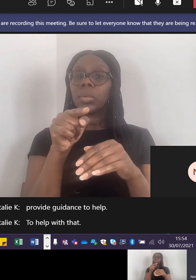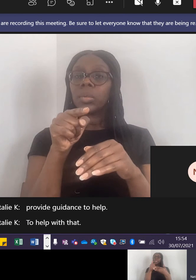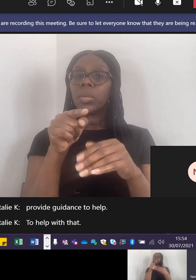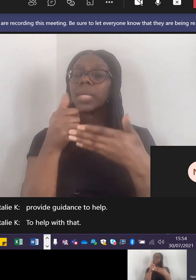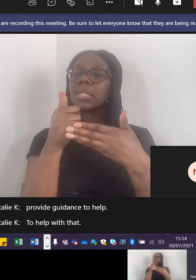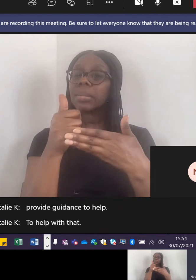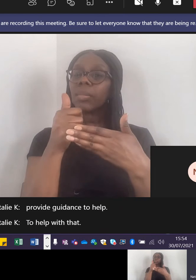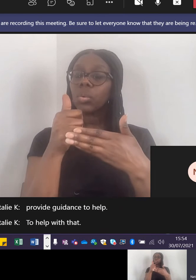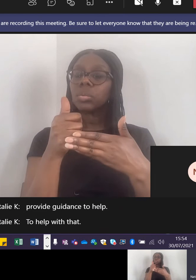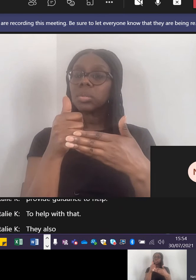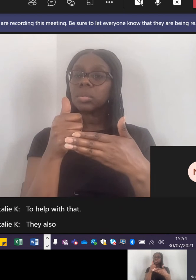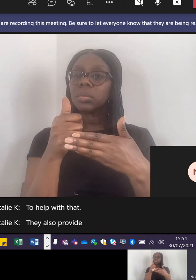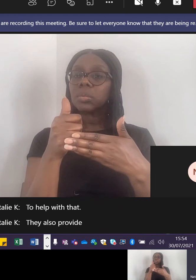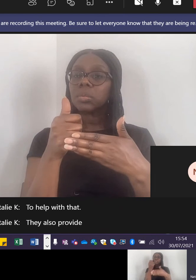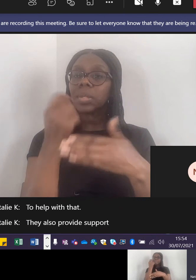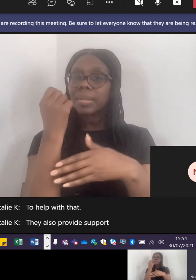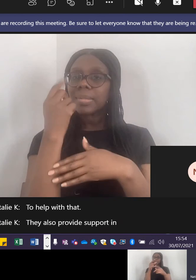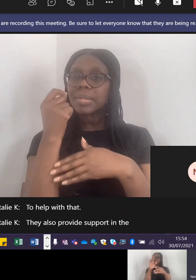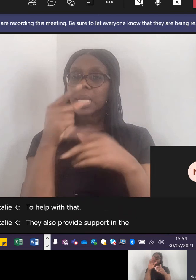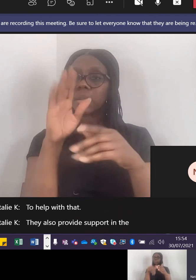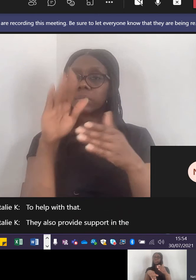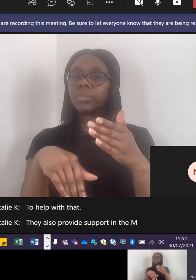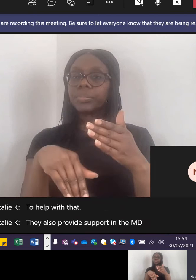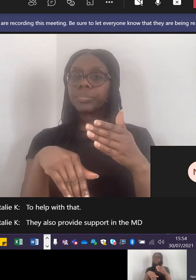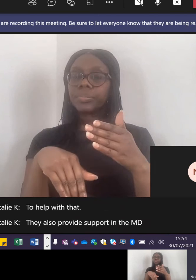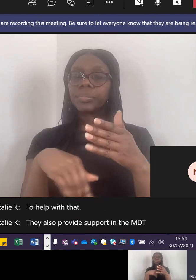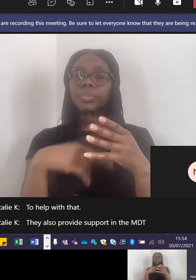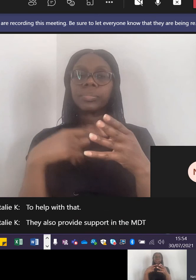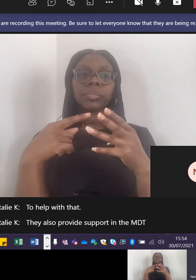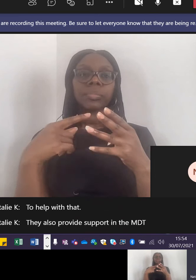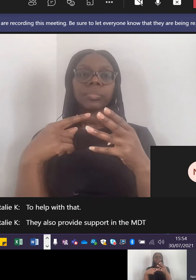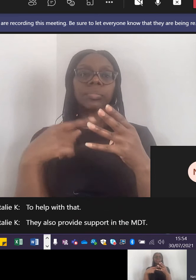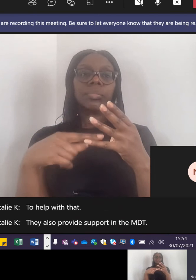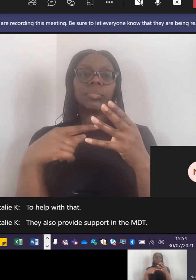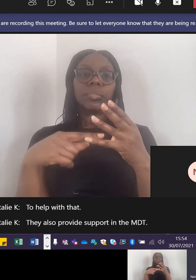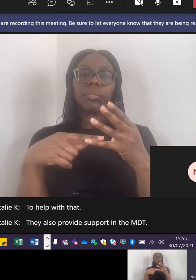They also provide support in the MDT,